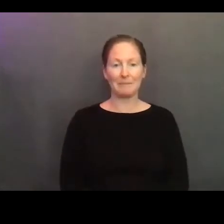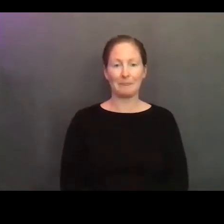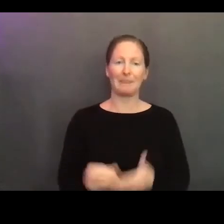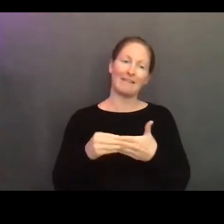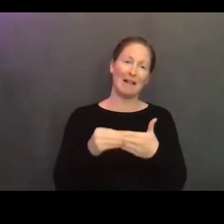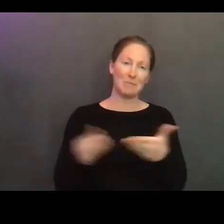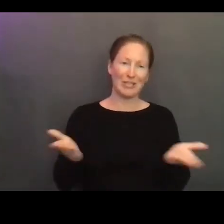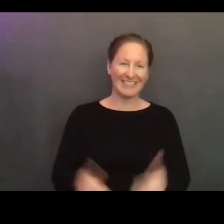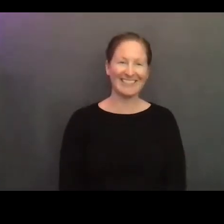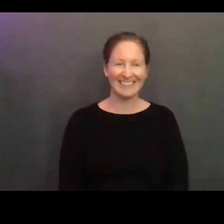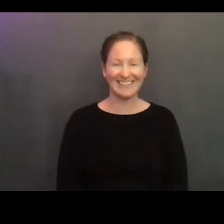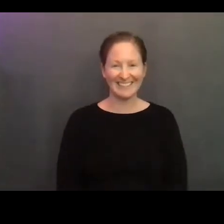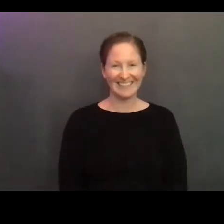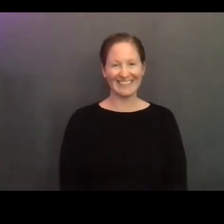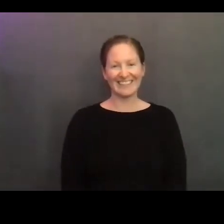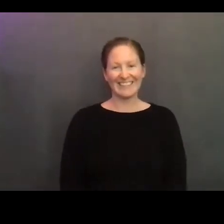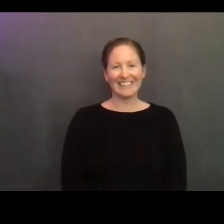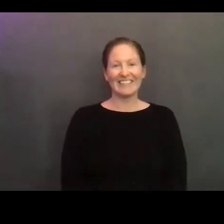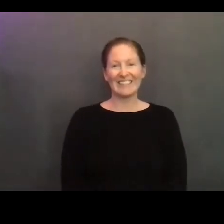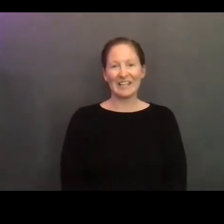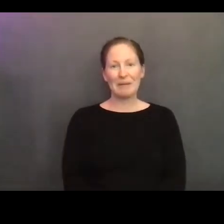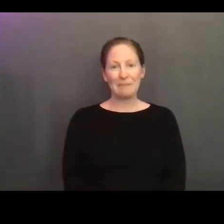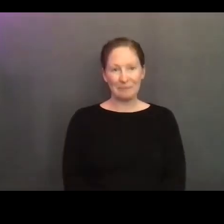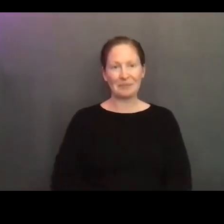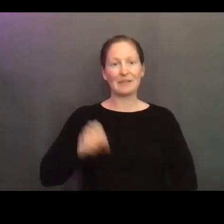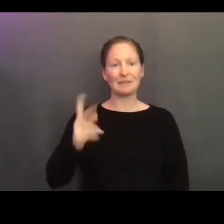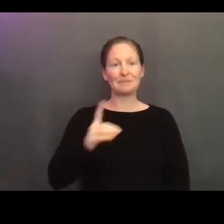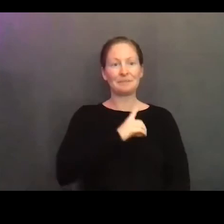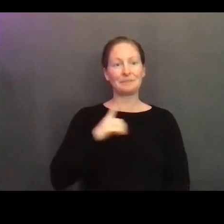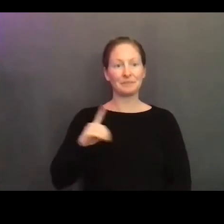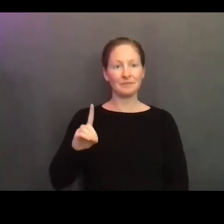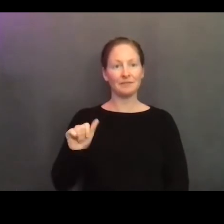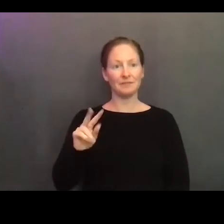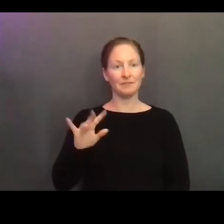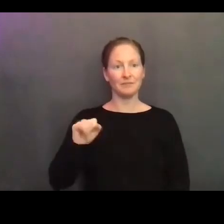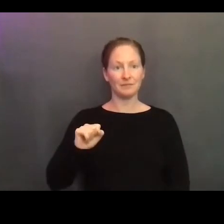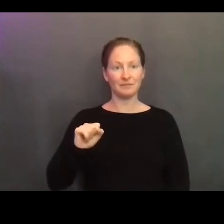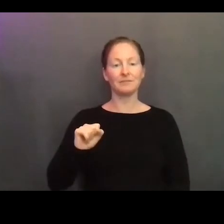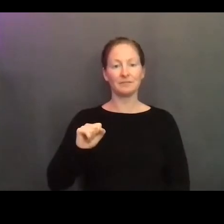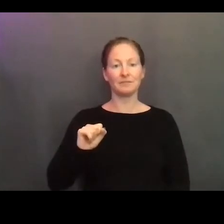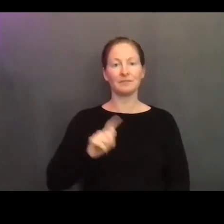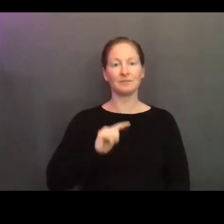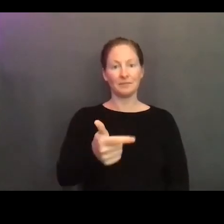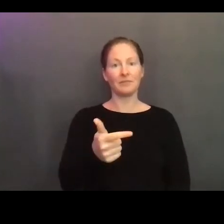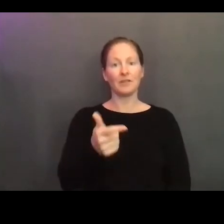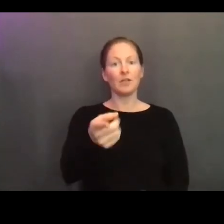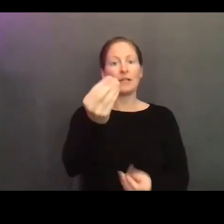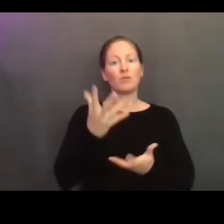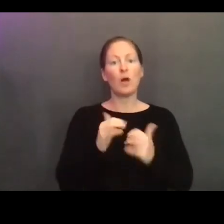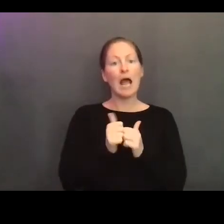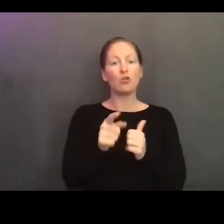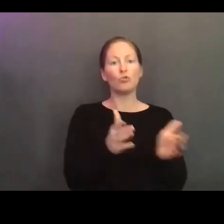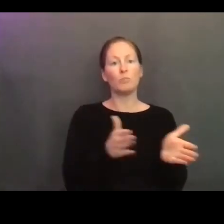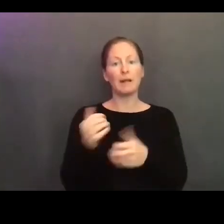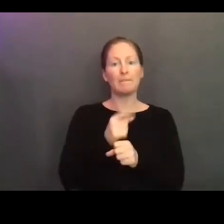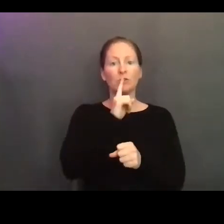crowd. all right. So Delegate Davis, we're back over to you with your chance to let us know how you would make sure